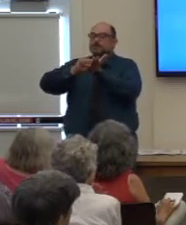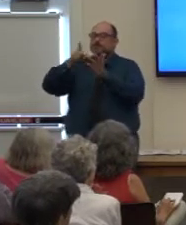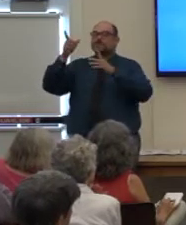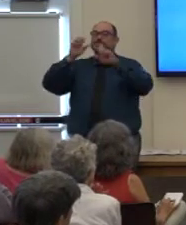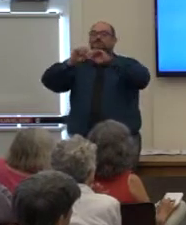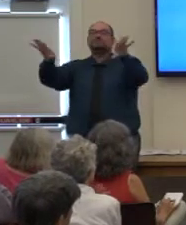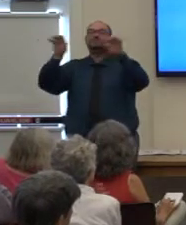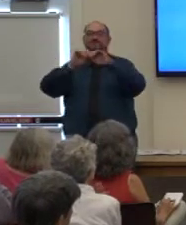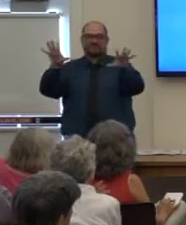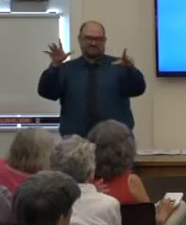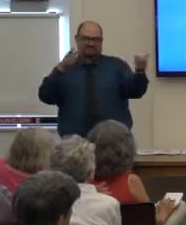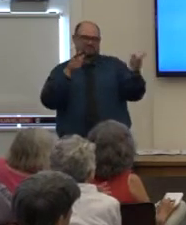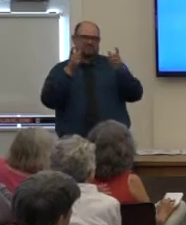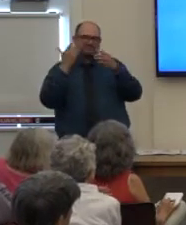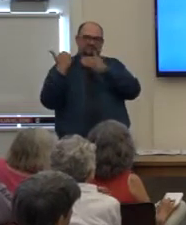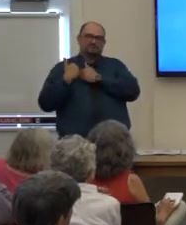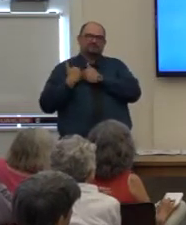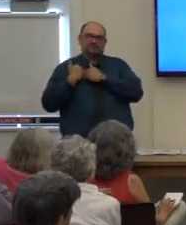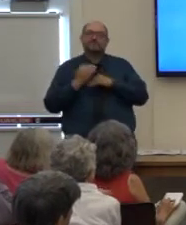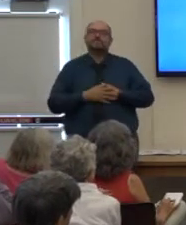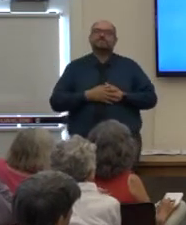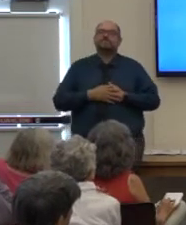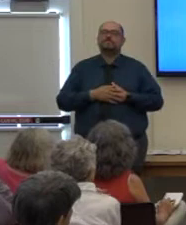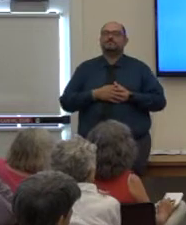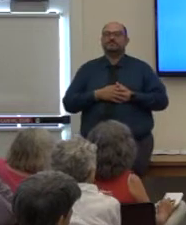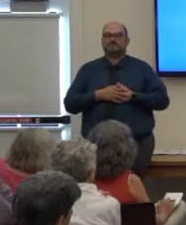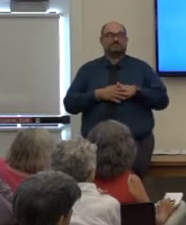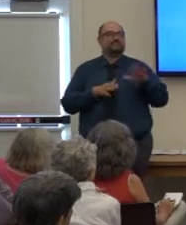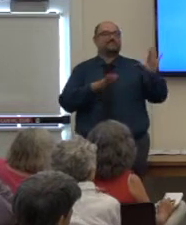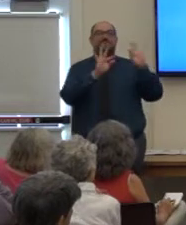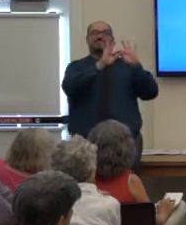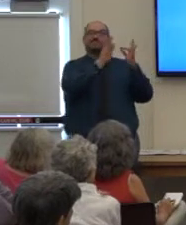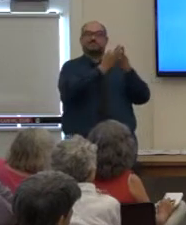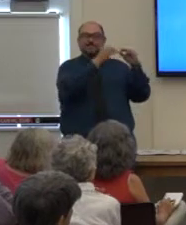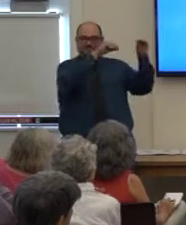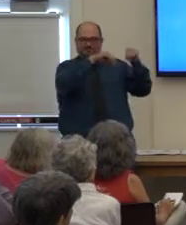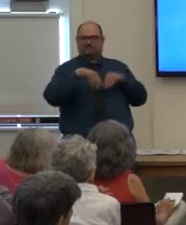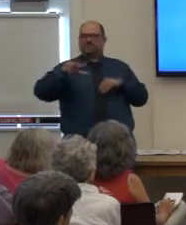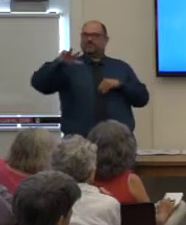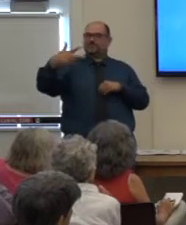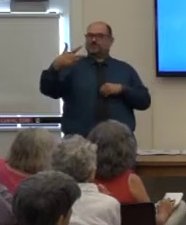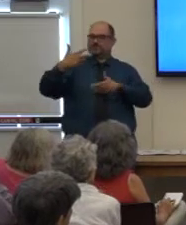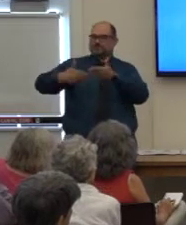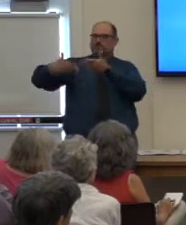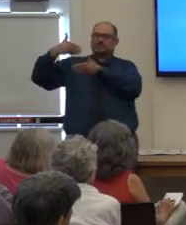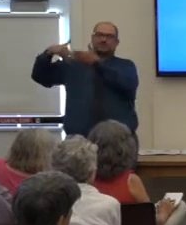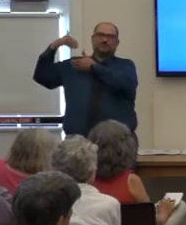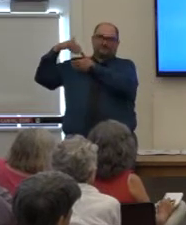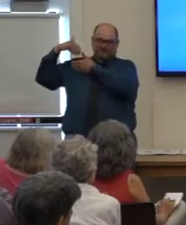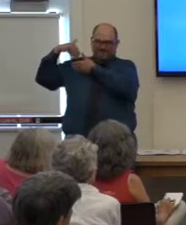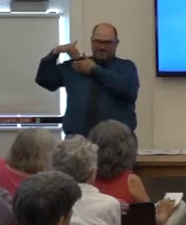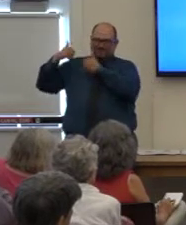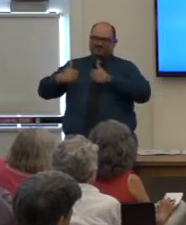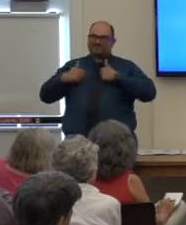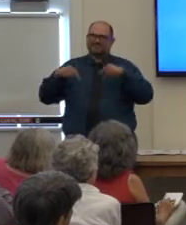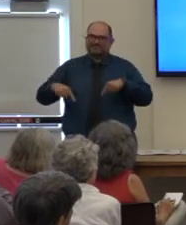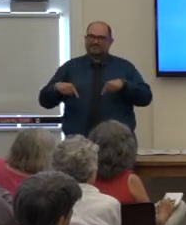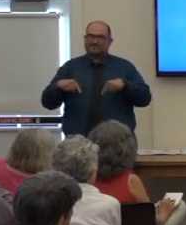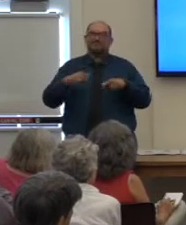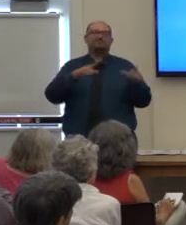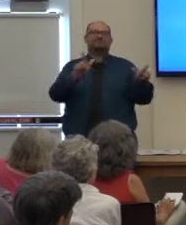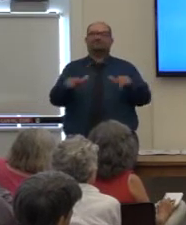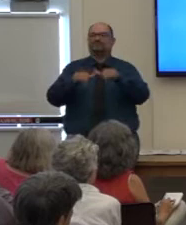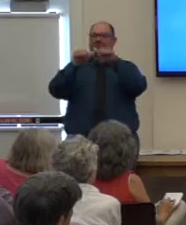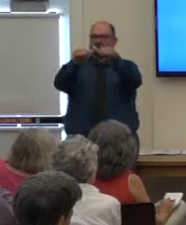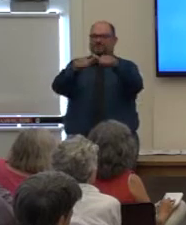the age of 3 months and became a permanent resident in 2011. He is the author, editor, and